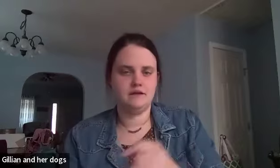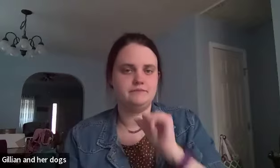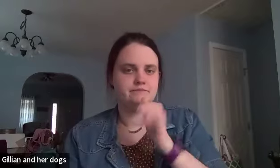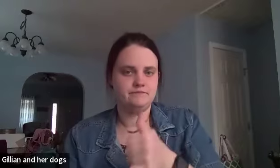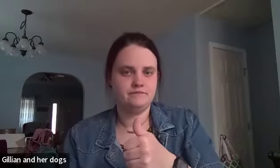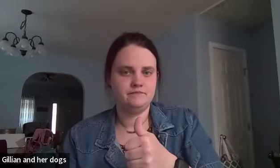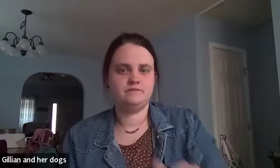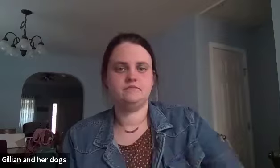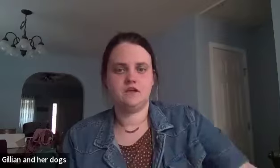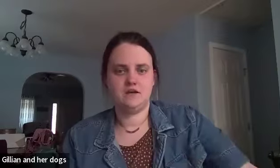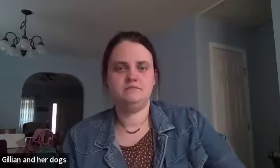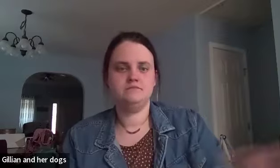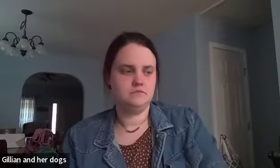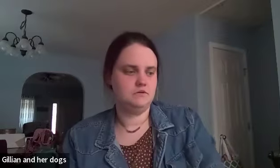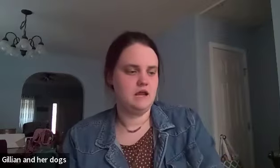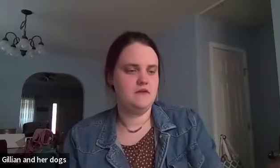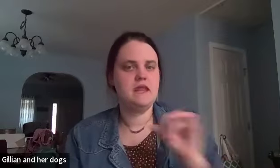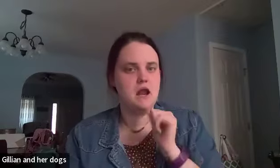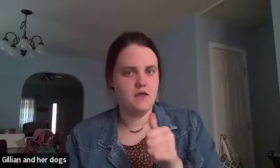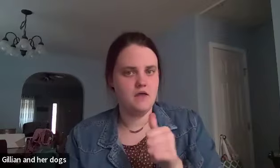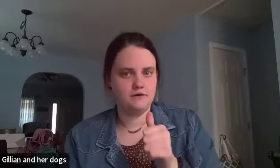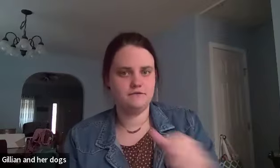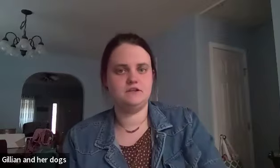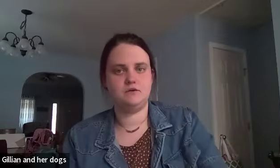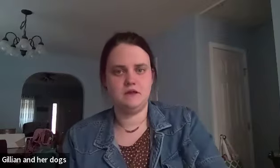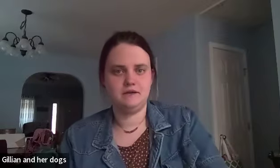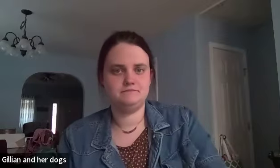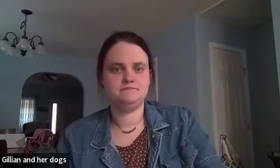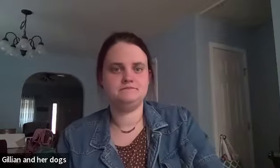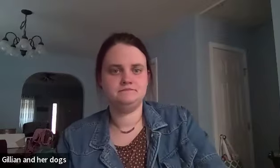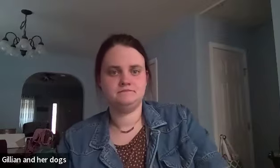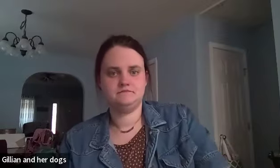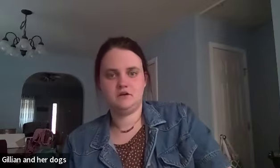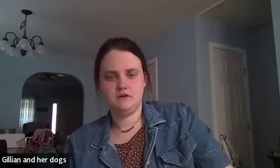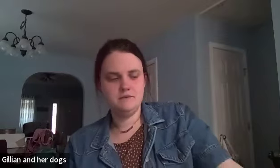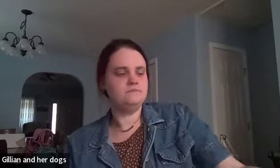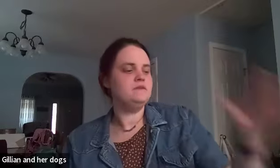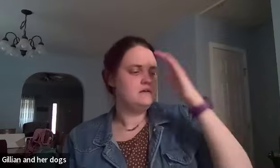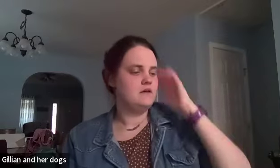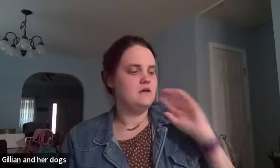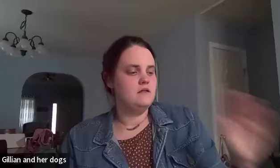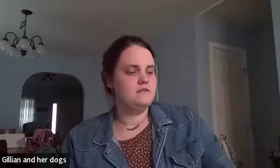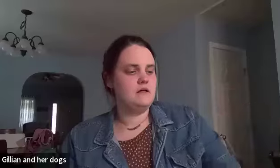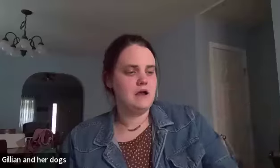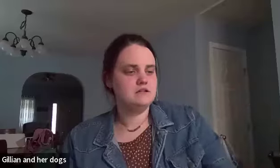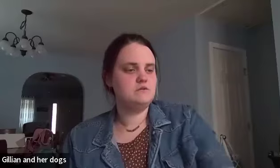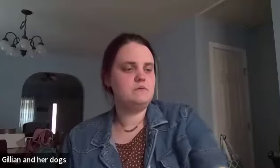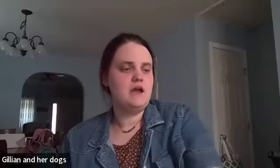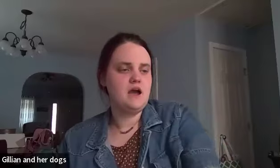like. Okay. And add the not there for the don't like. All right. The last one we